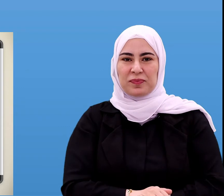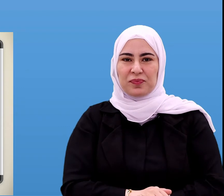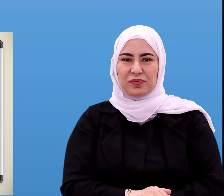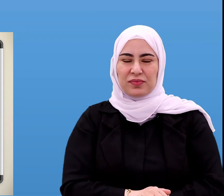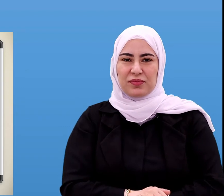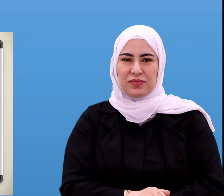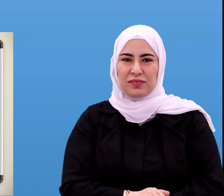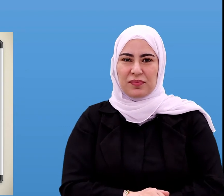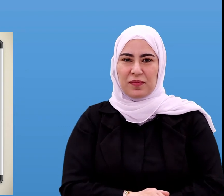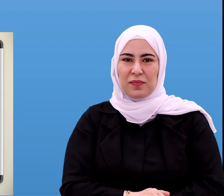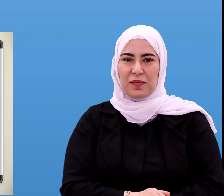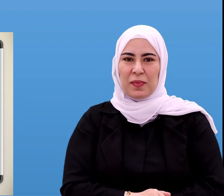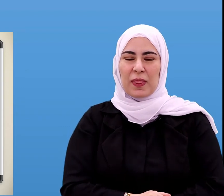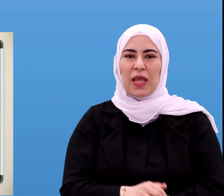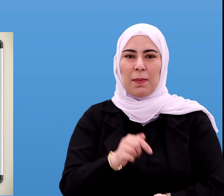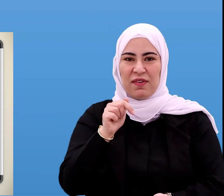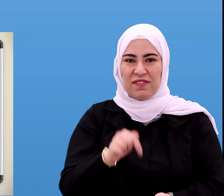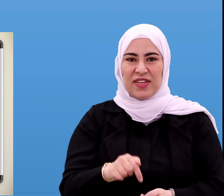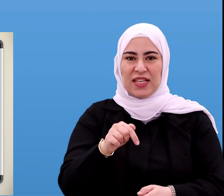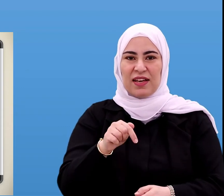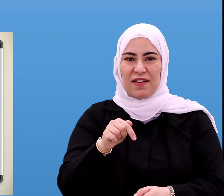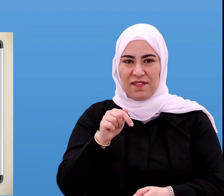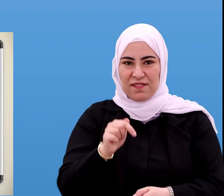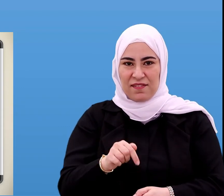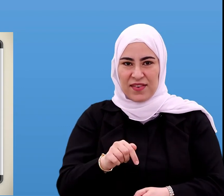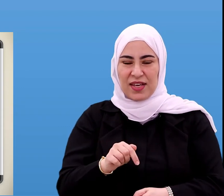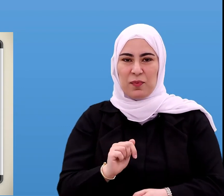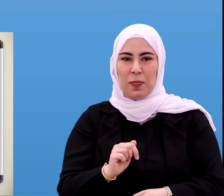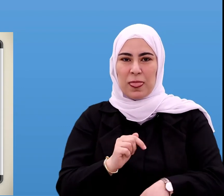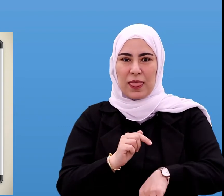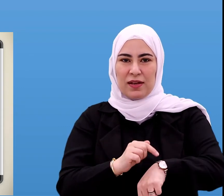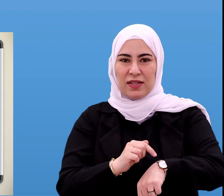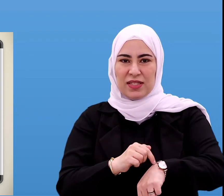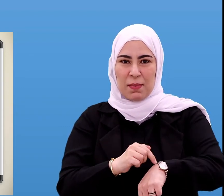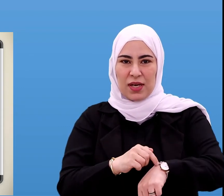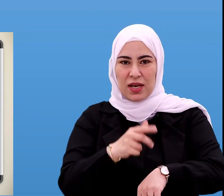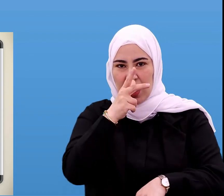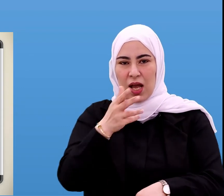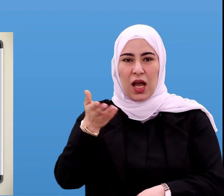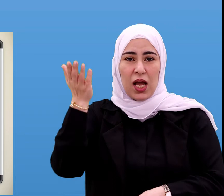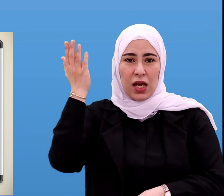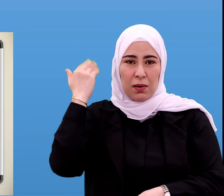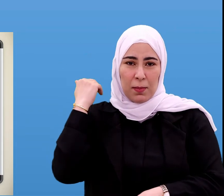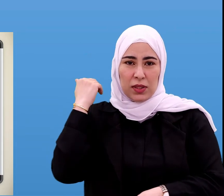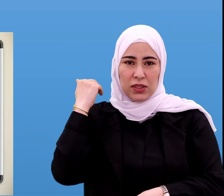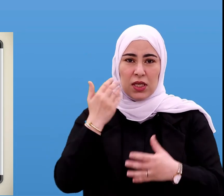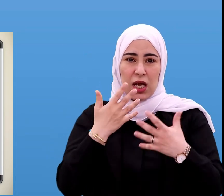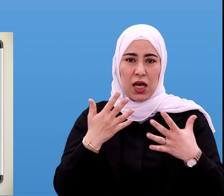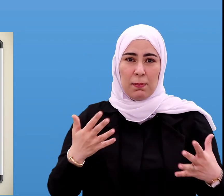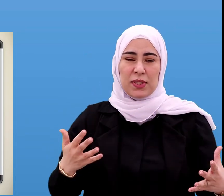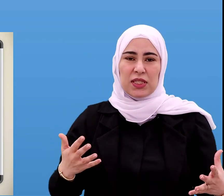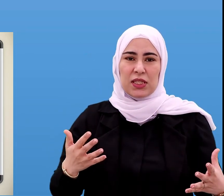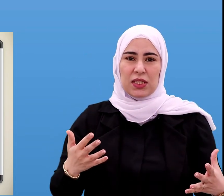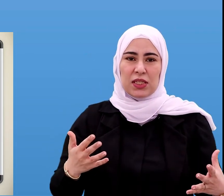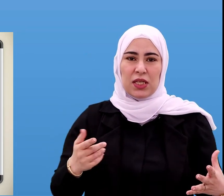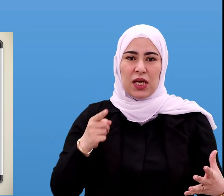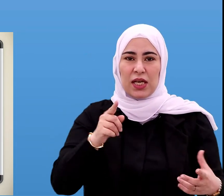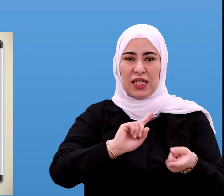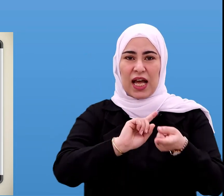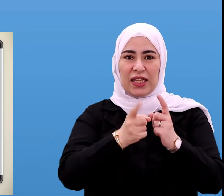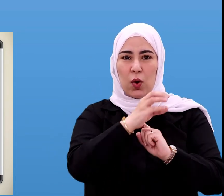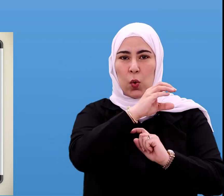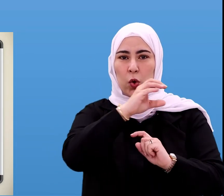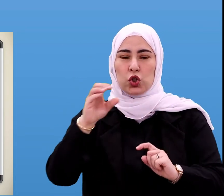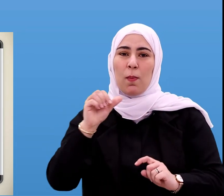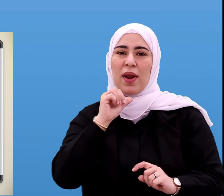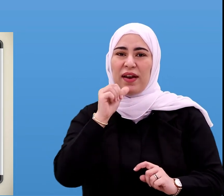want the sentence to be negative, you will use did with the verb. Now you will answer, what about the verb